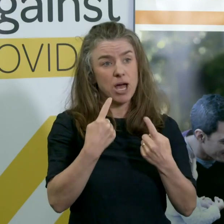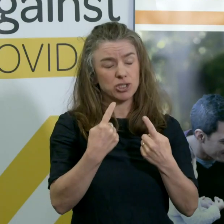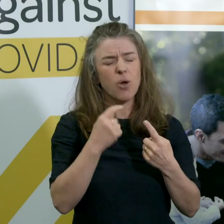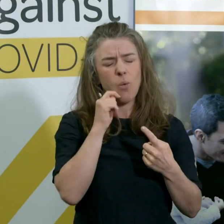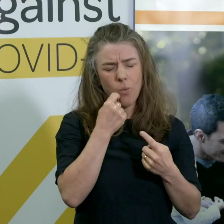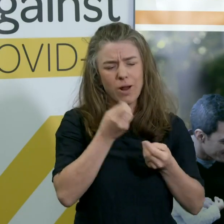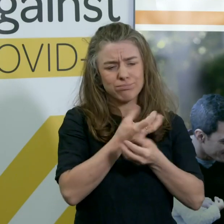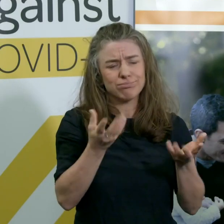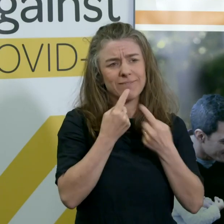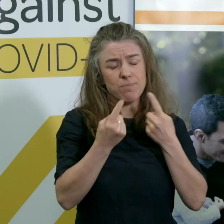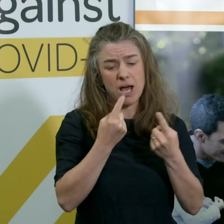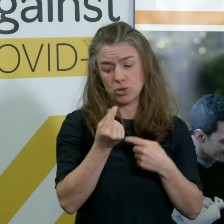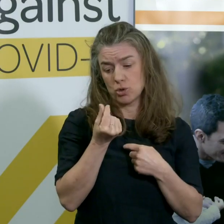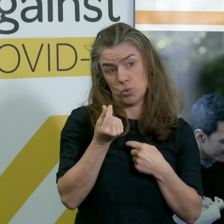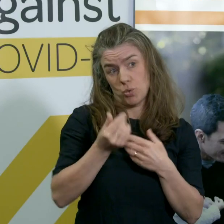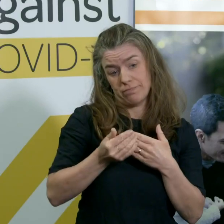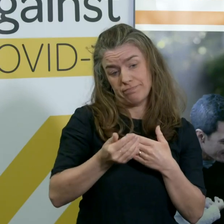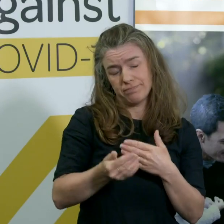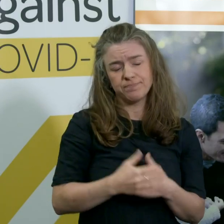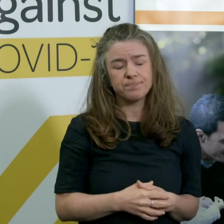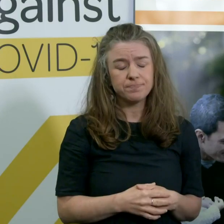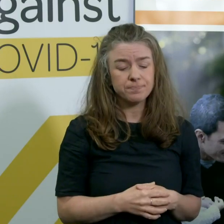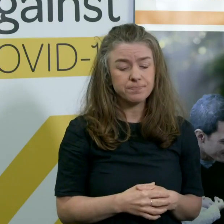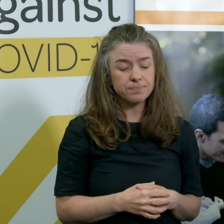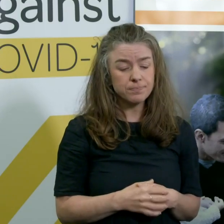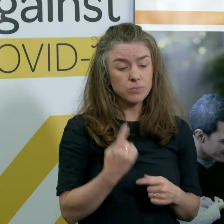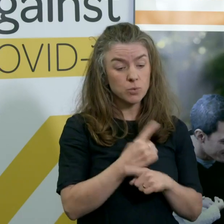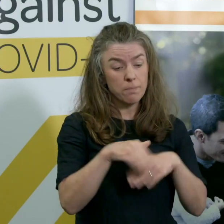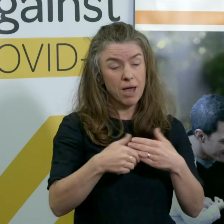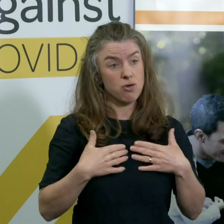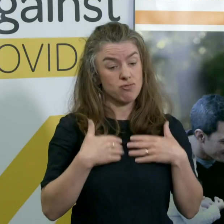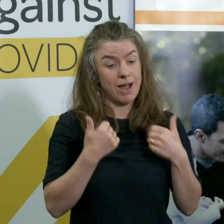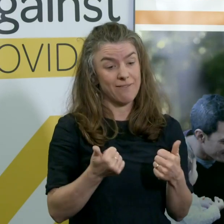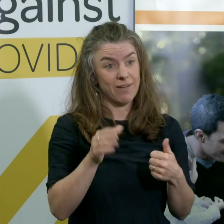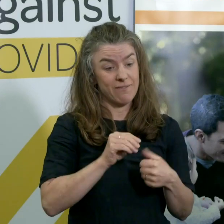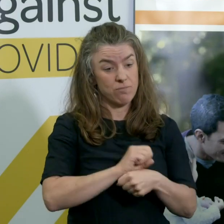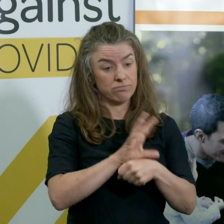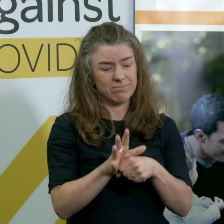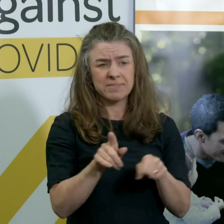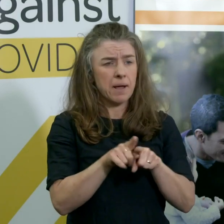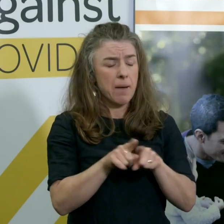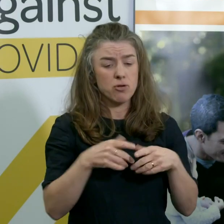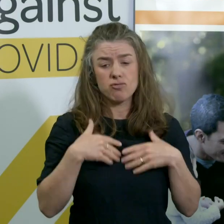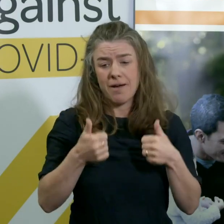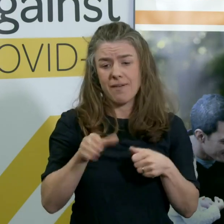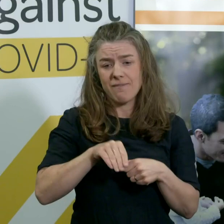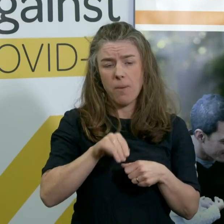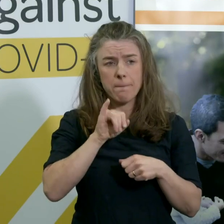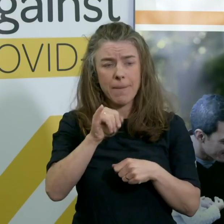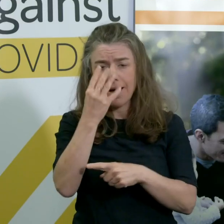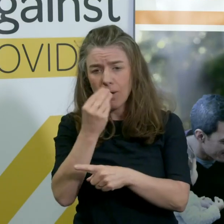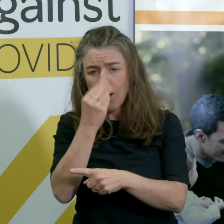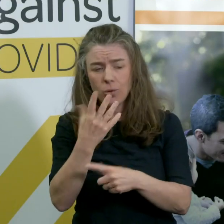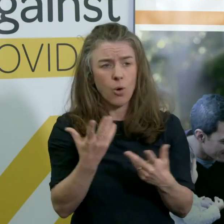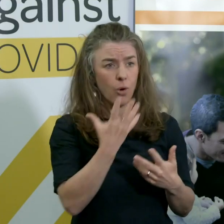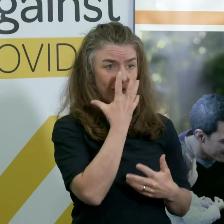make it available as soon as we can do so. Recovery from COVID-19 is a lot like recovering from a bad cold or